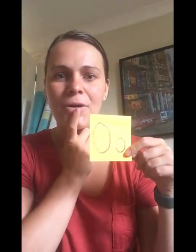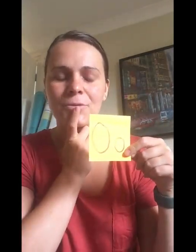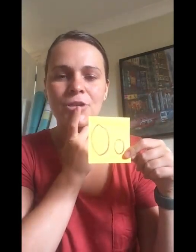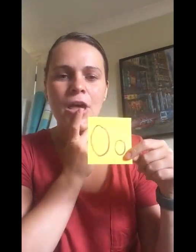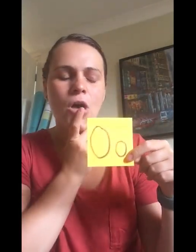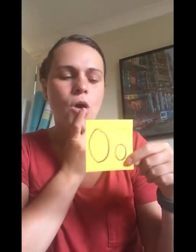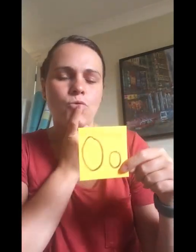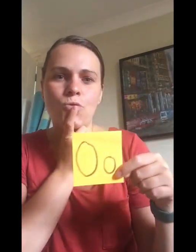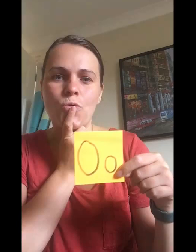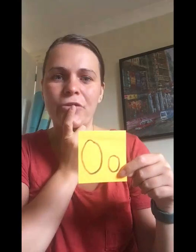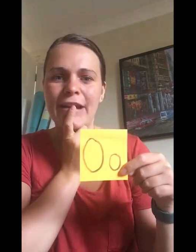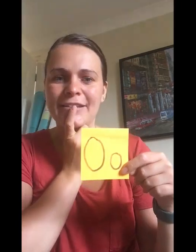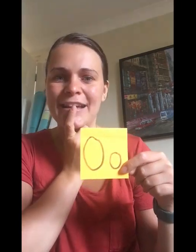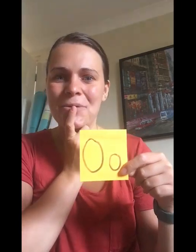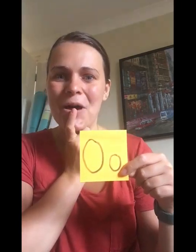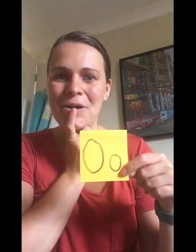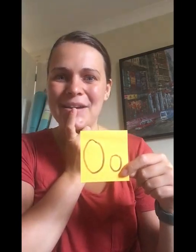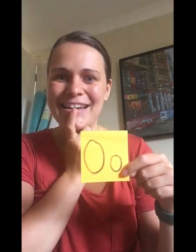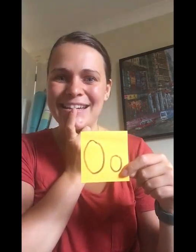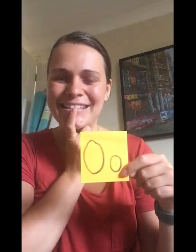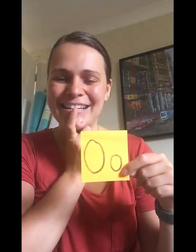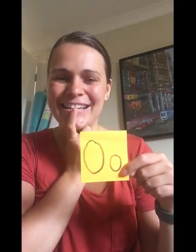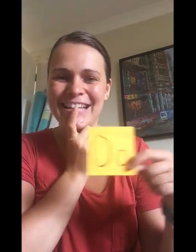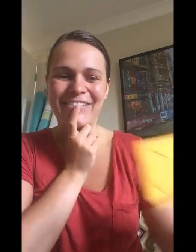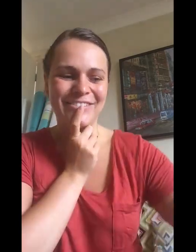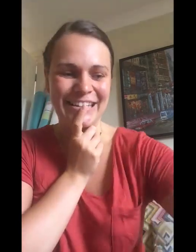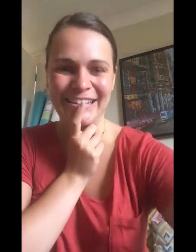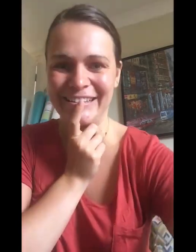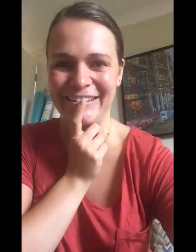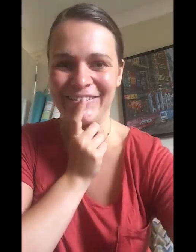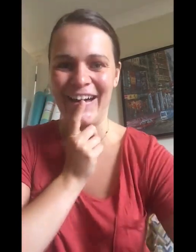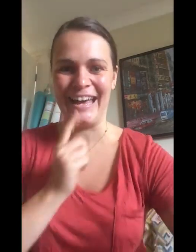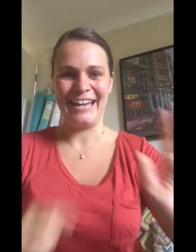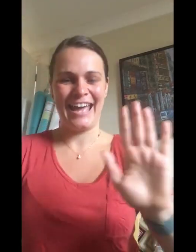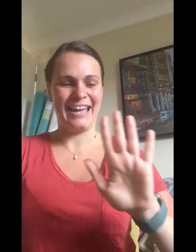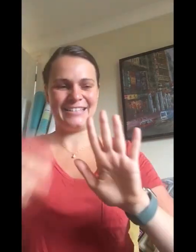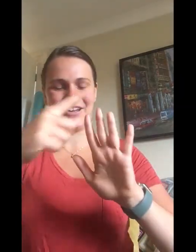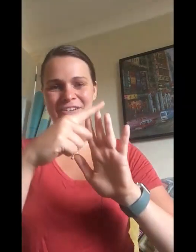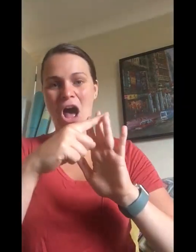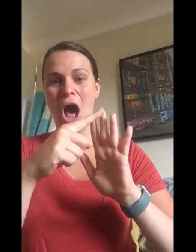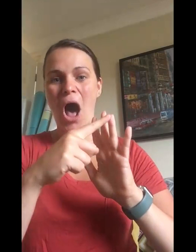vowels. Ooh, who reckons they know what O is? Let's have a little look. Right, okay, so